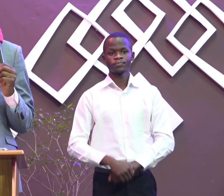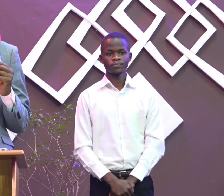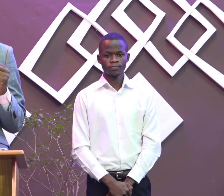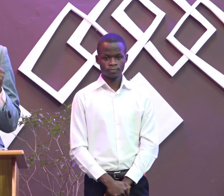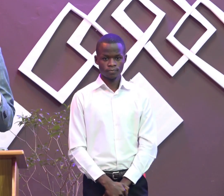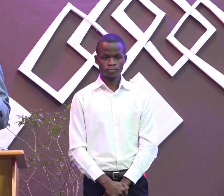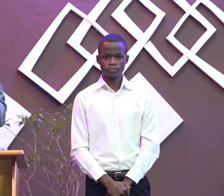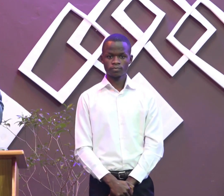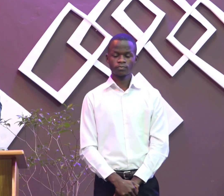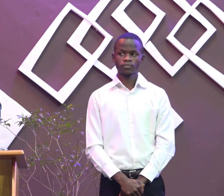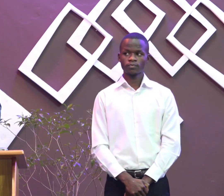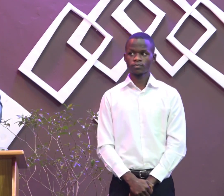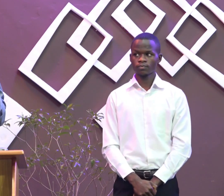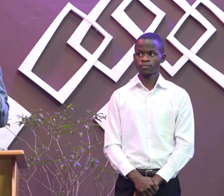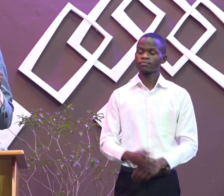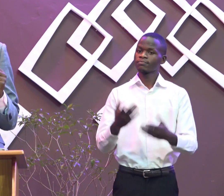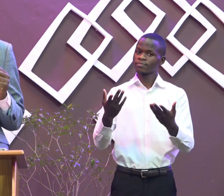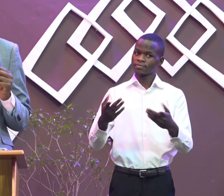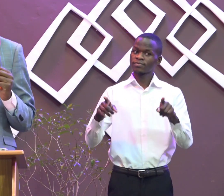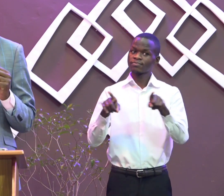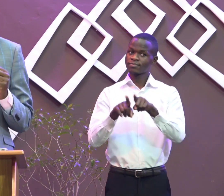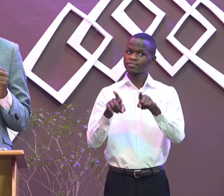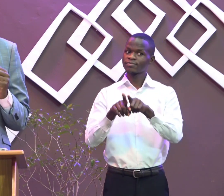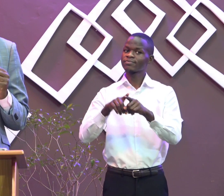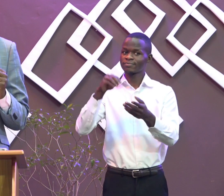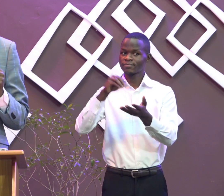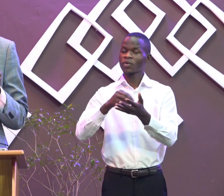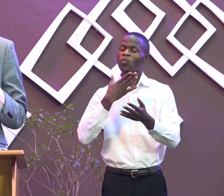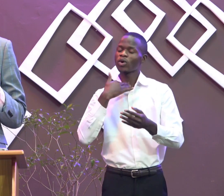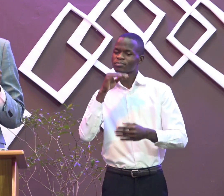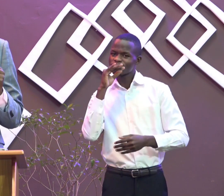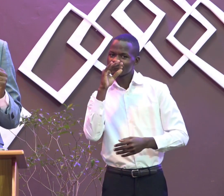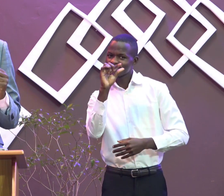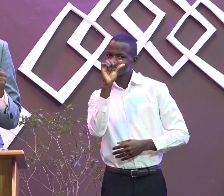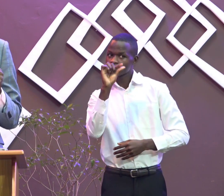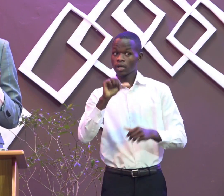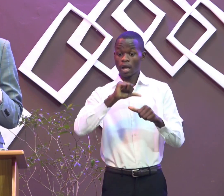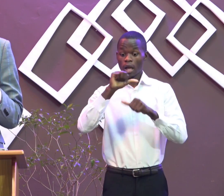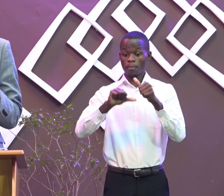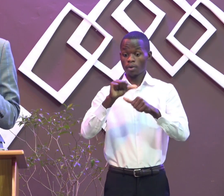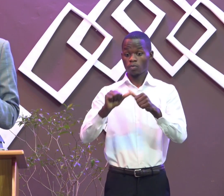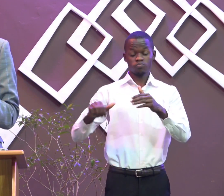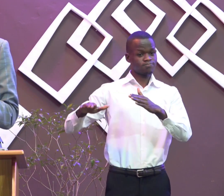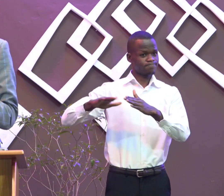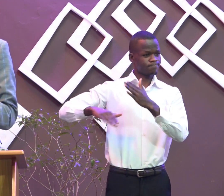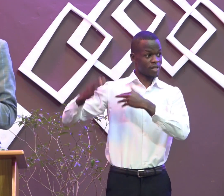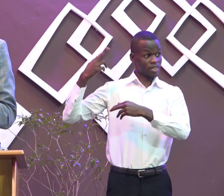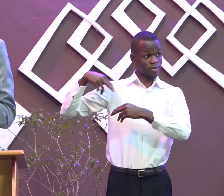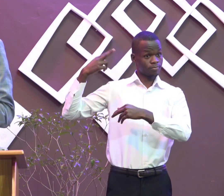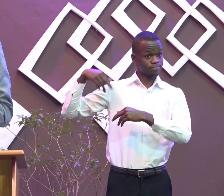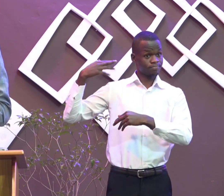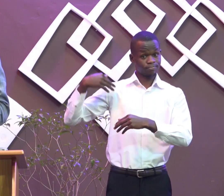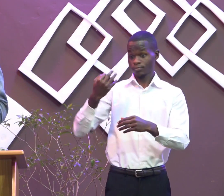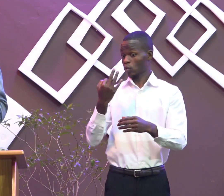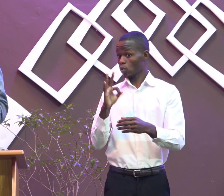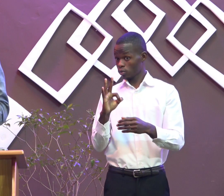Lord. Neyagadde era n'emusabisa eno kankikole neyagadde okubabuulirako katono ku background y'obuweereza buno. I wanted to give you